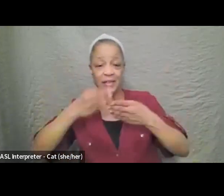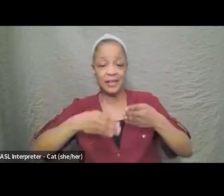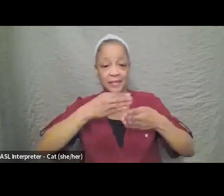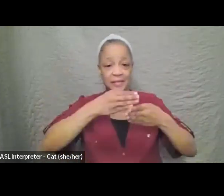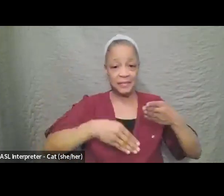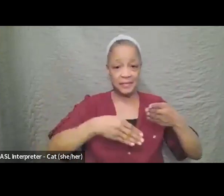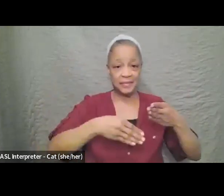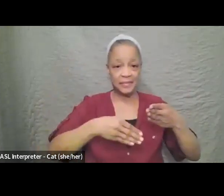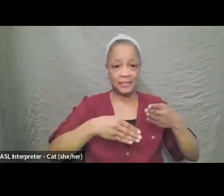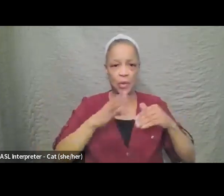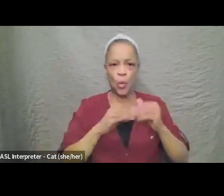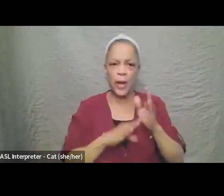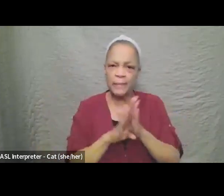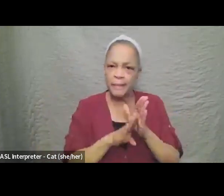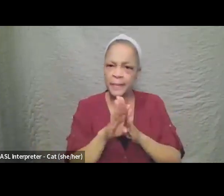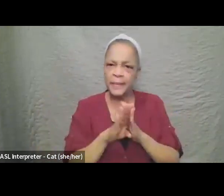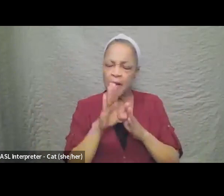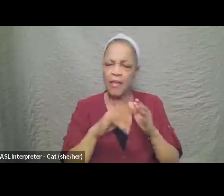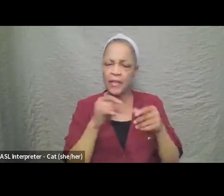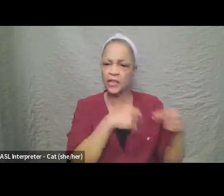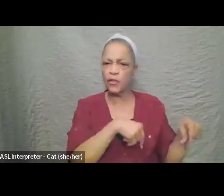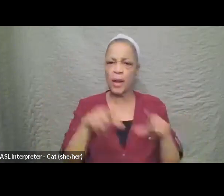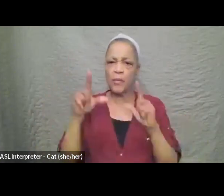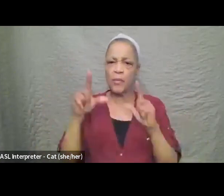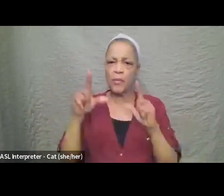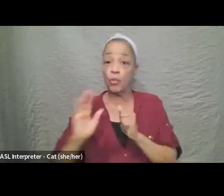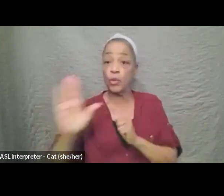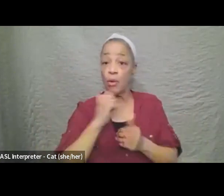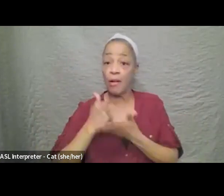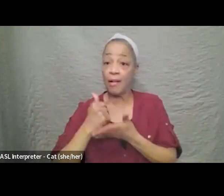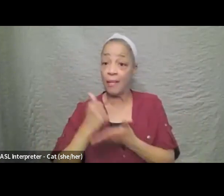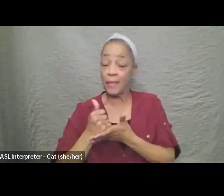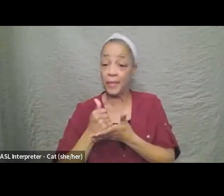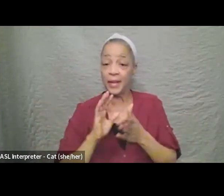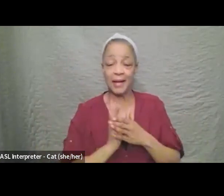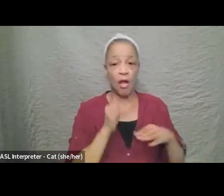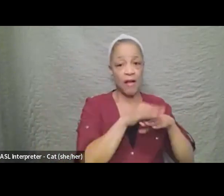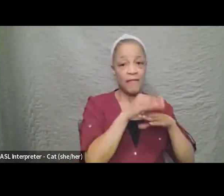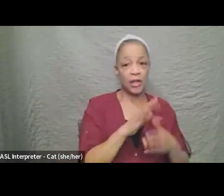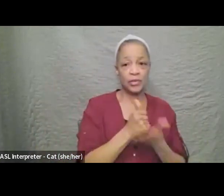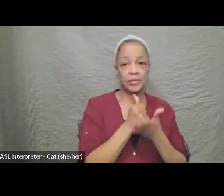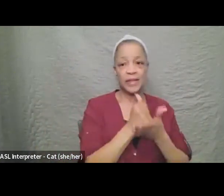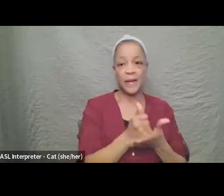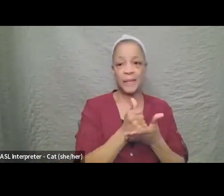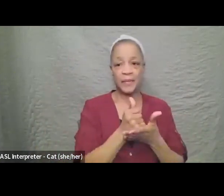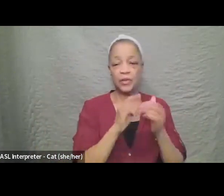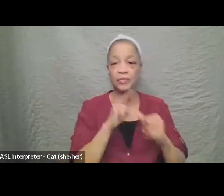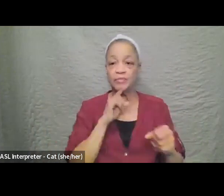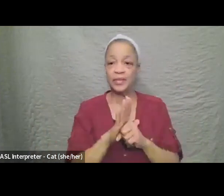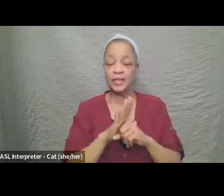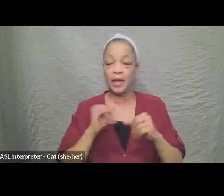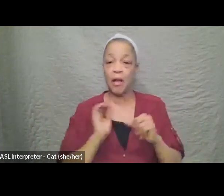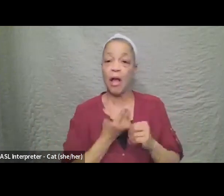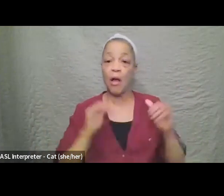We build upon this framework with your help and the help of our advisors to ensure that our